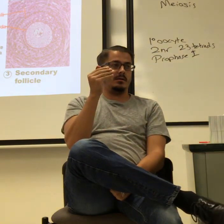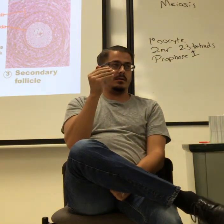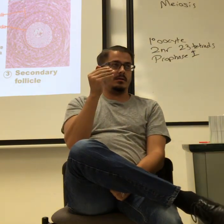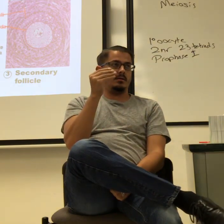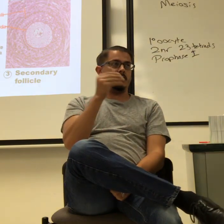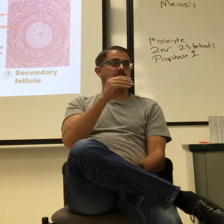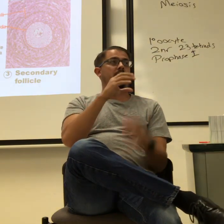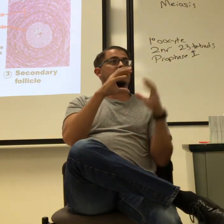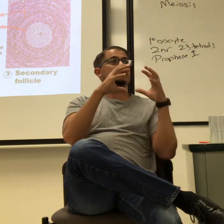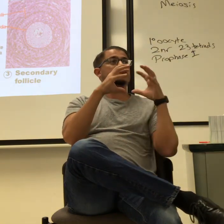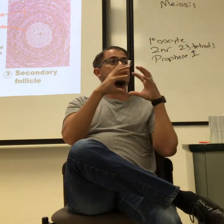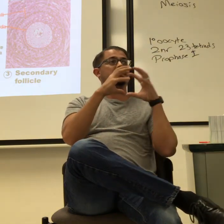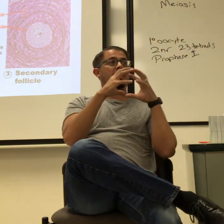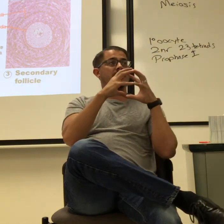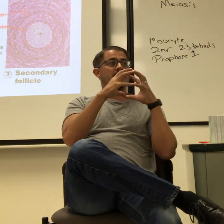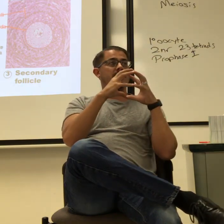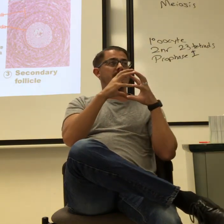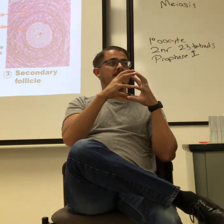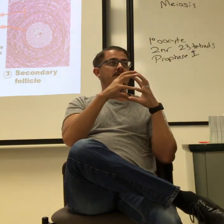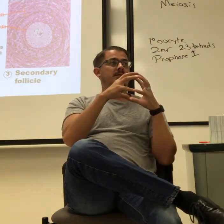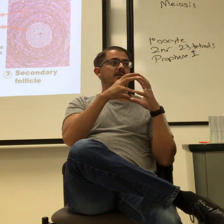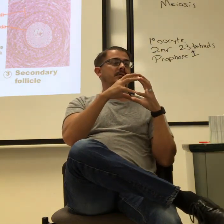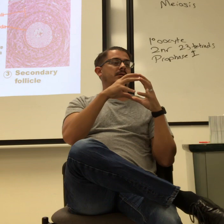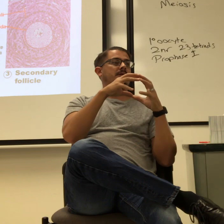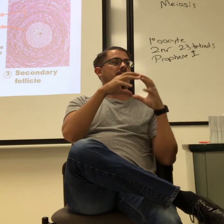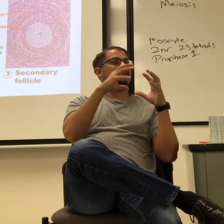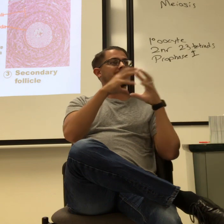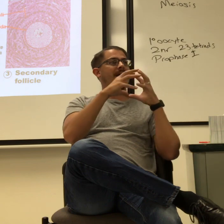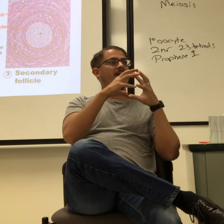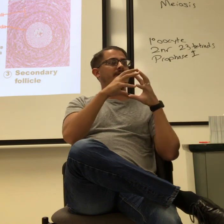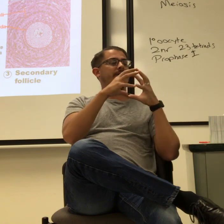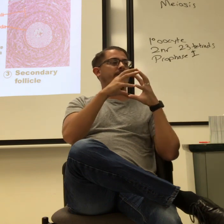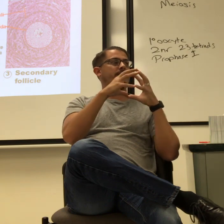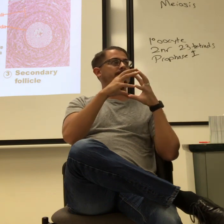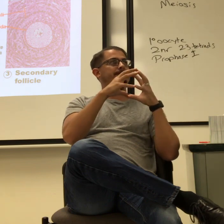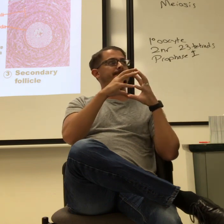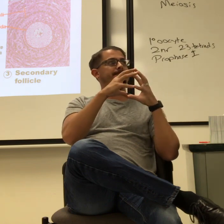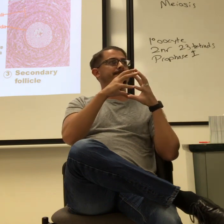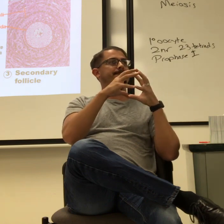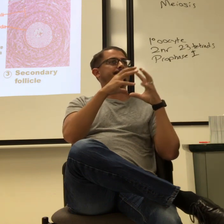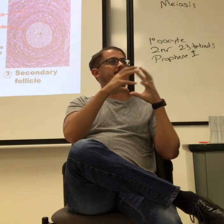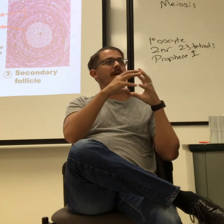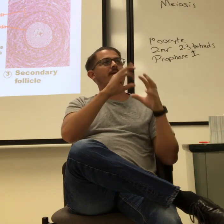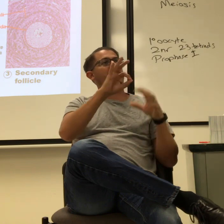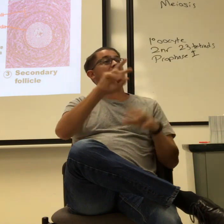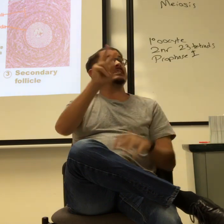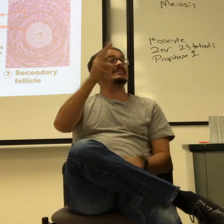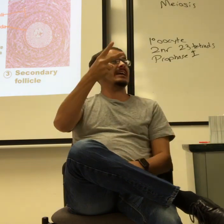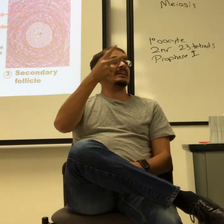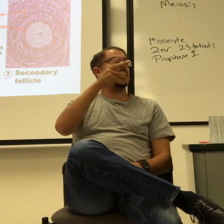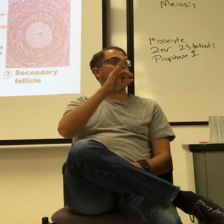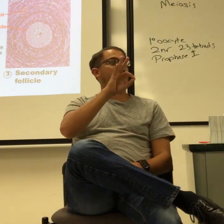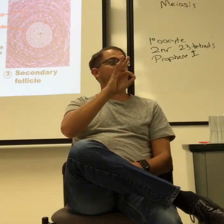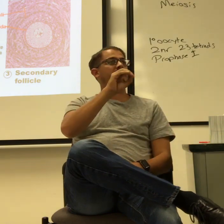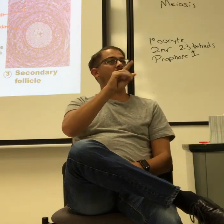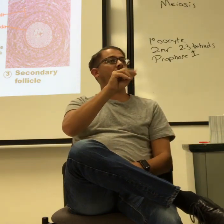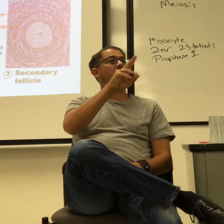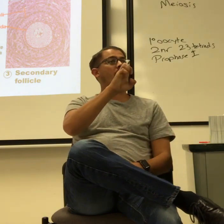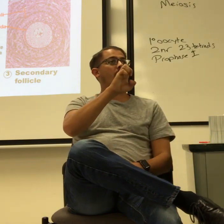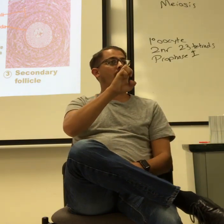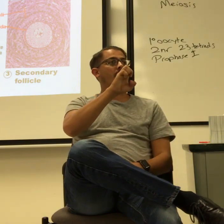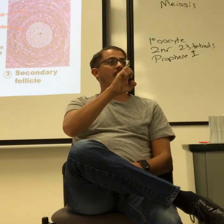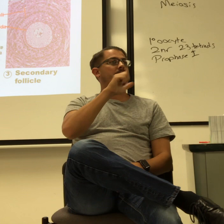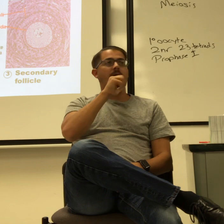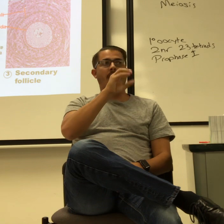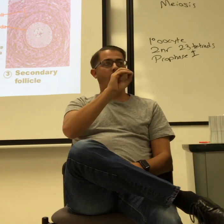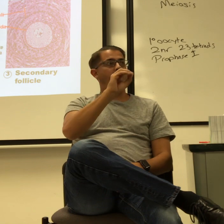These are cells, thecal cells, granulosa cells are the cells of the secondary of the follicle, not